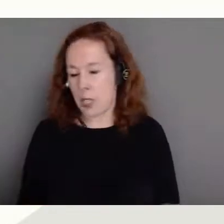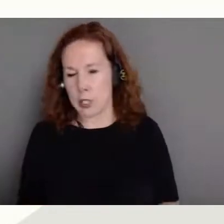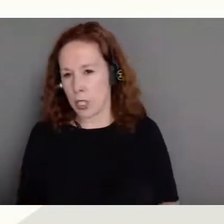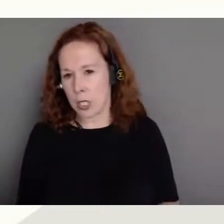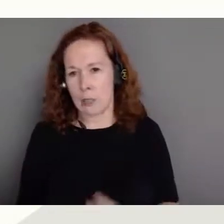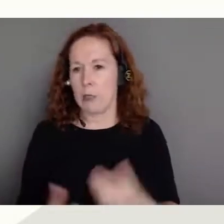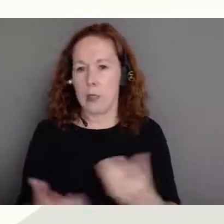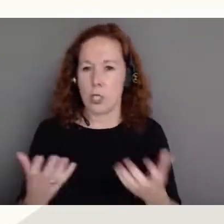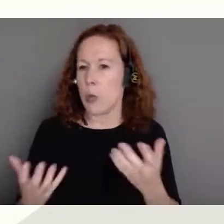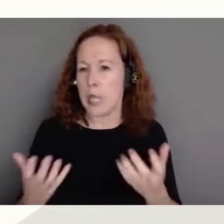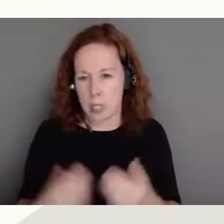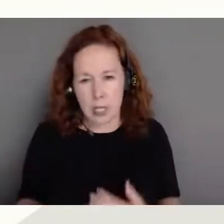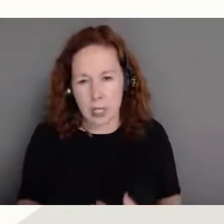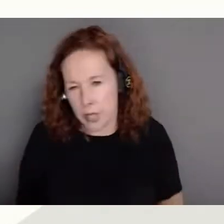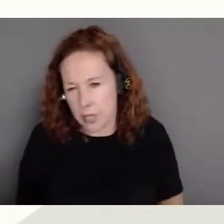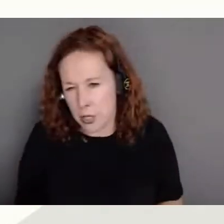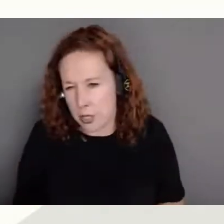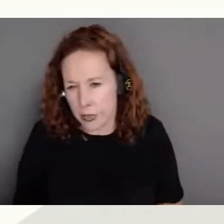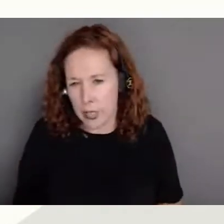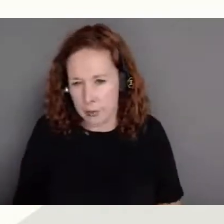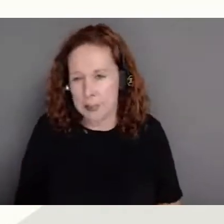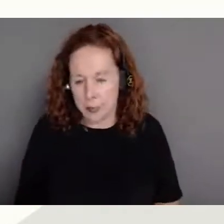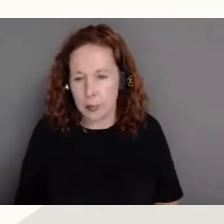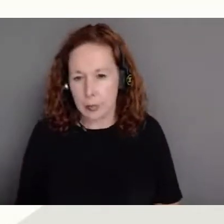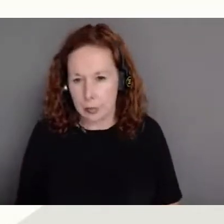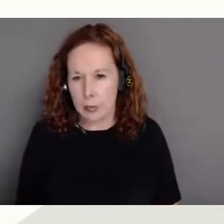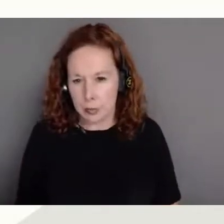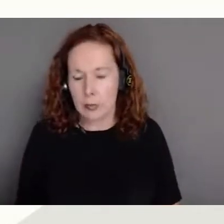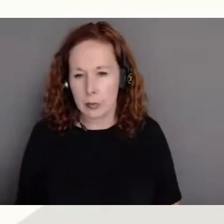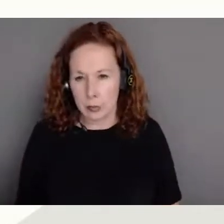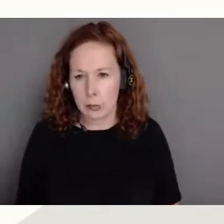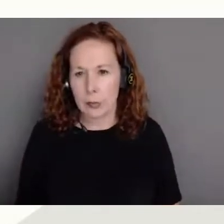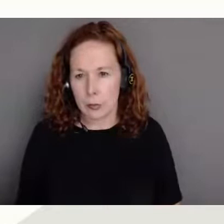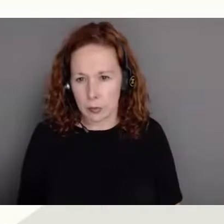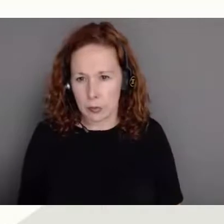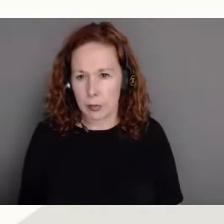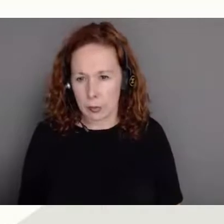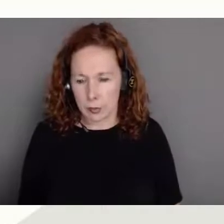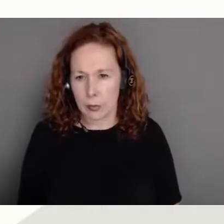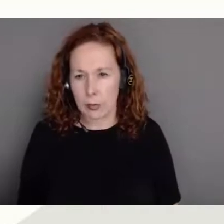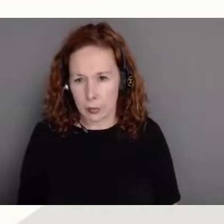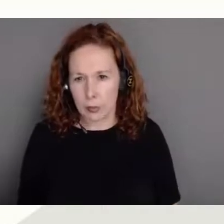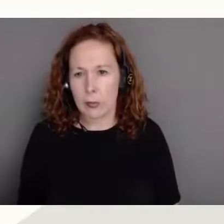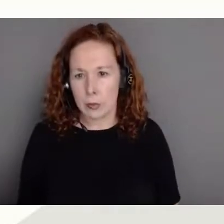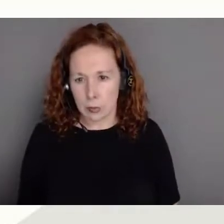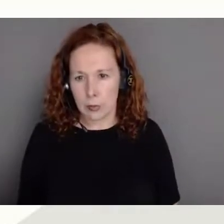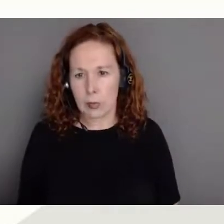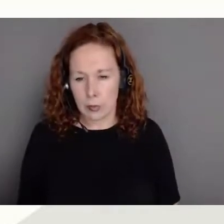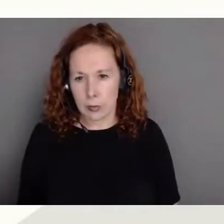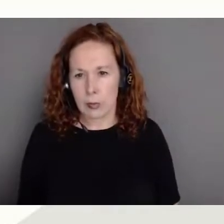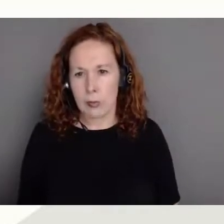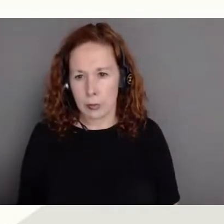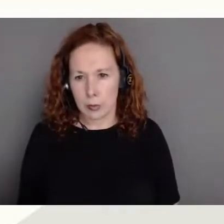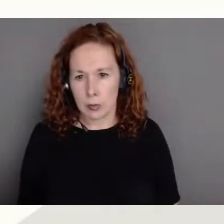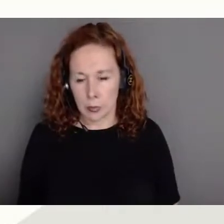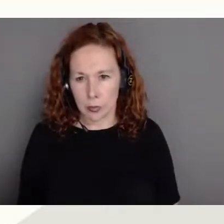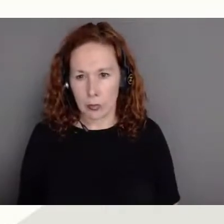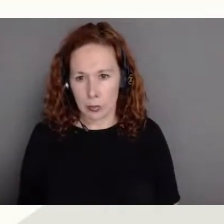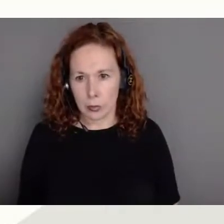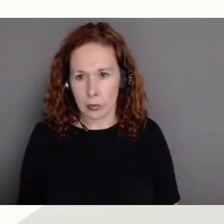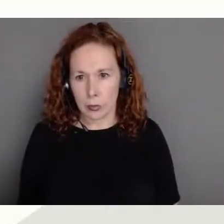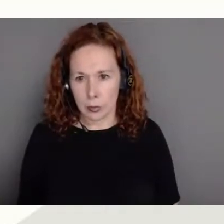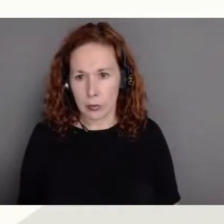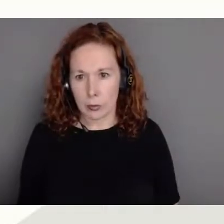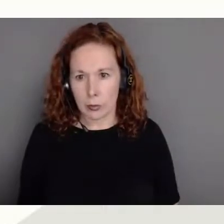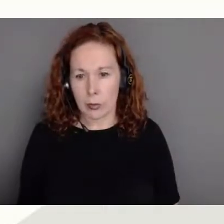very Mhm. challenging situations that you find yourself in. Yeah. I love that we're talking about this point because this might be something that folks